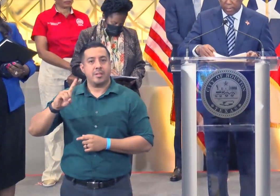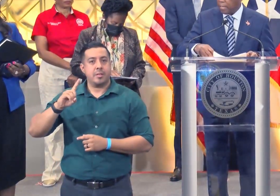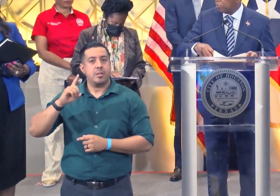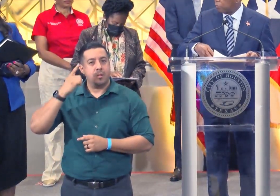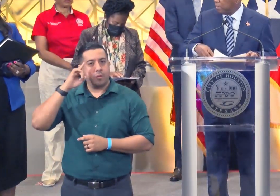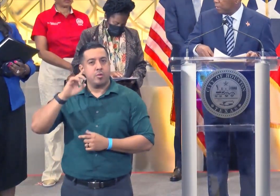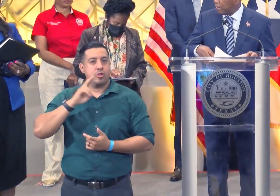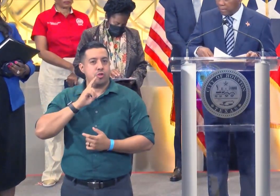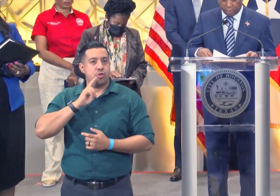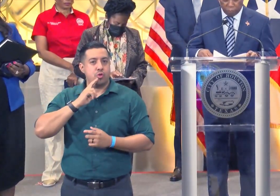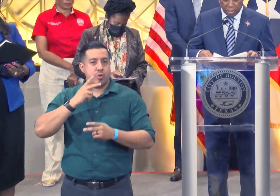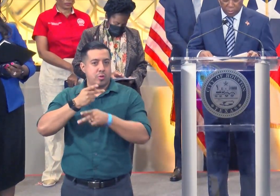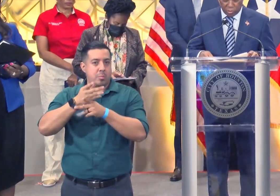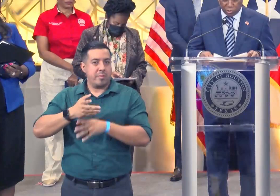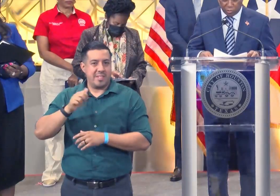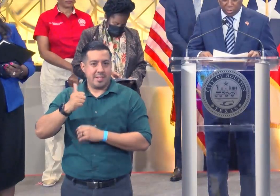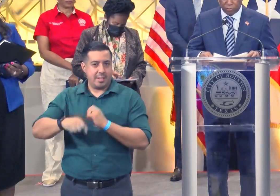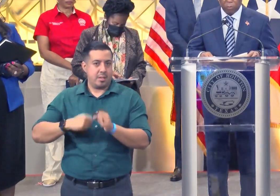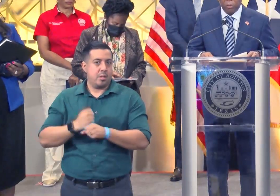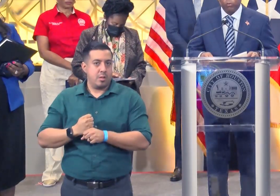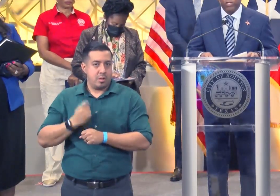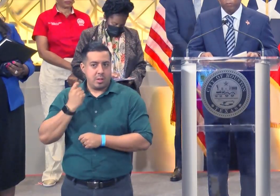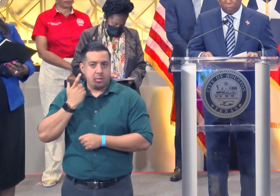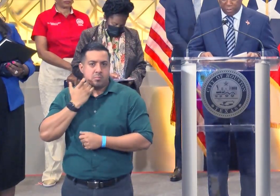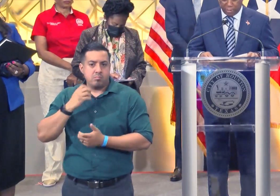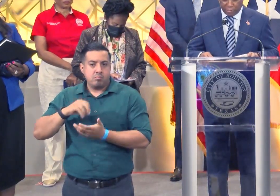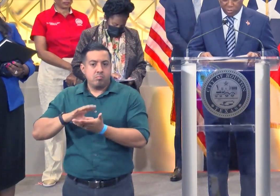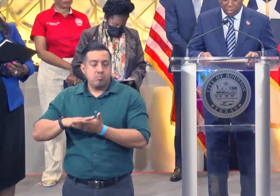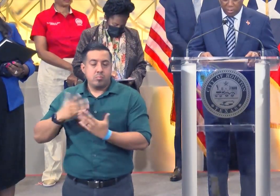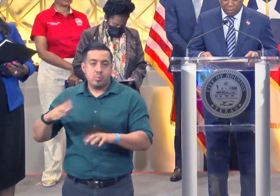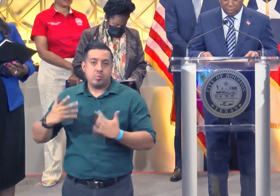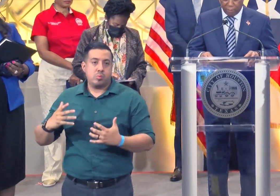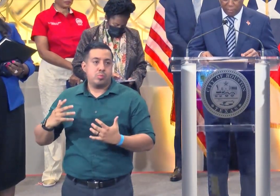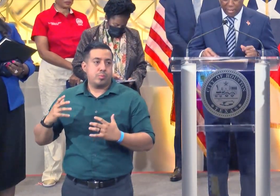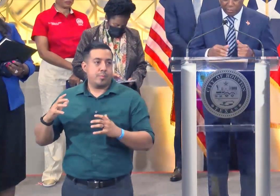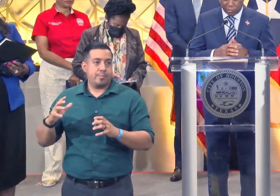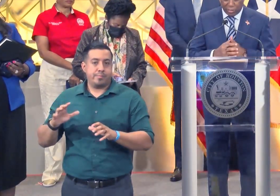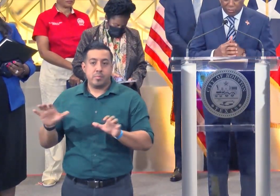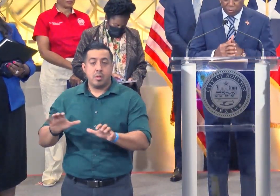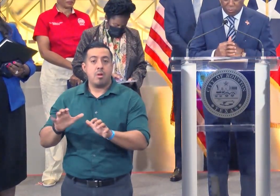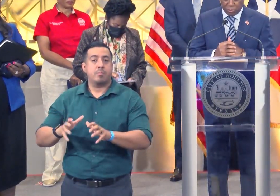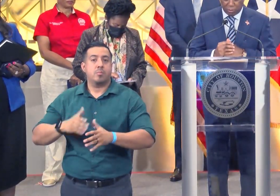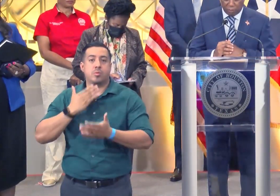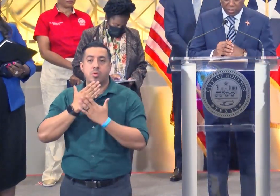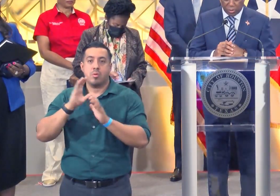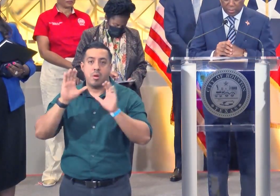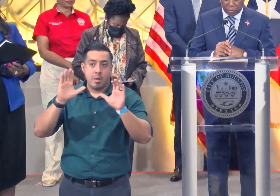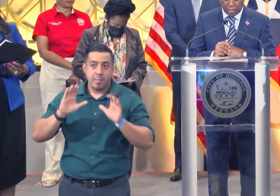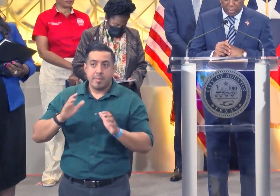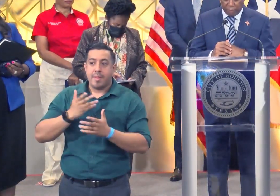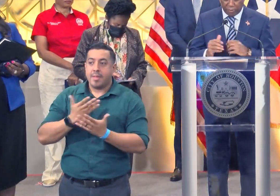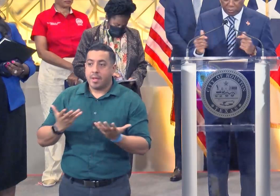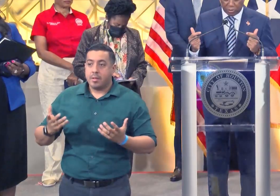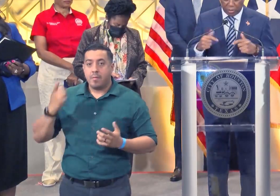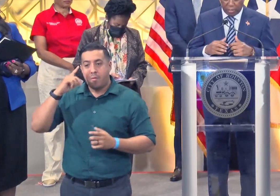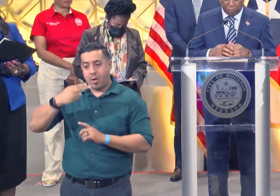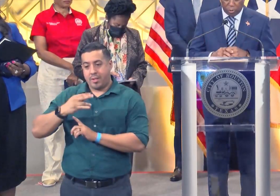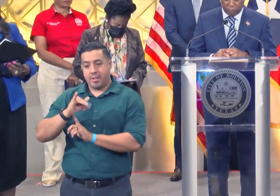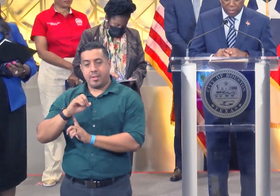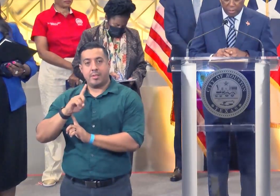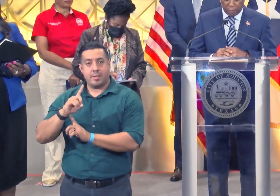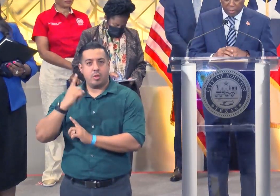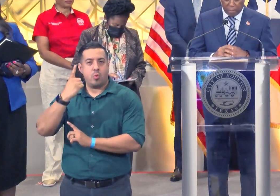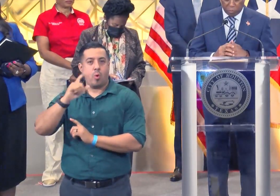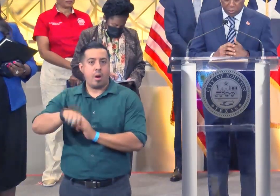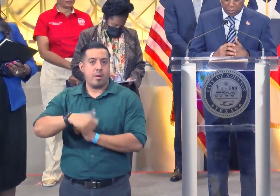Superintendent Dr. Granitha Latham. She's just done some incredible things as the superintendent of HISD, and this is another